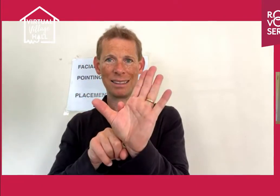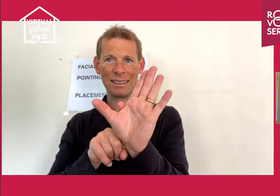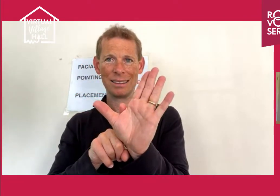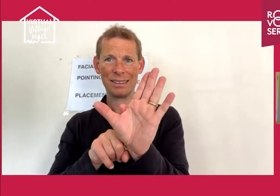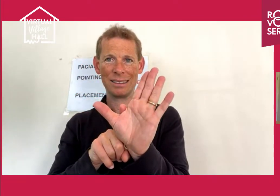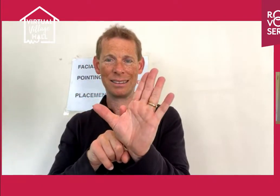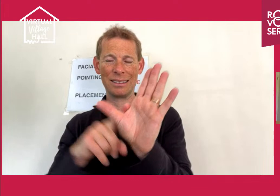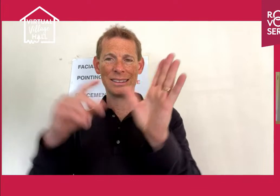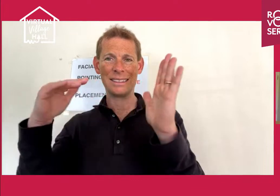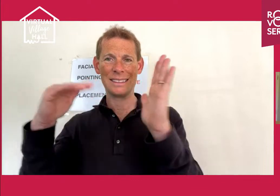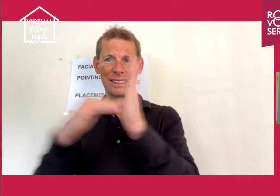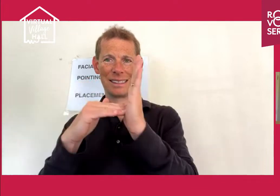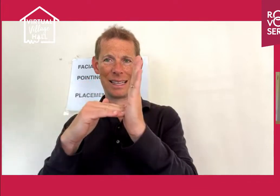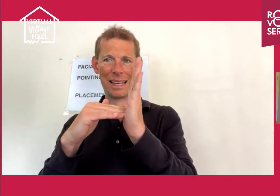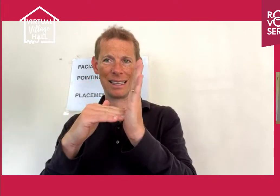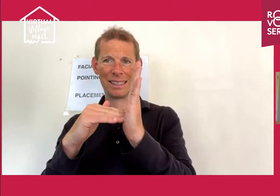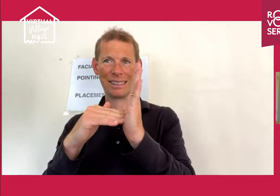Y, and Z.